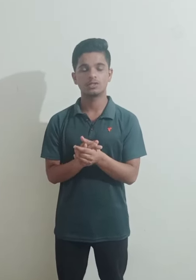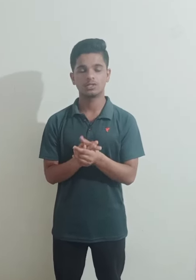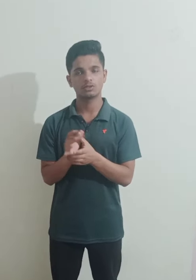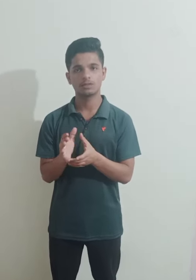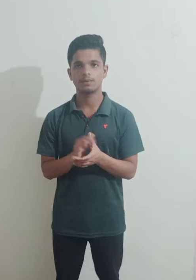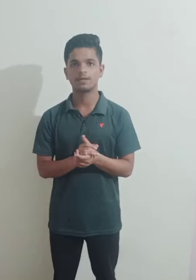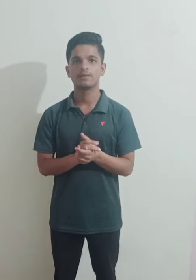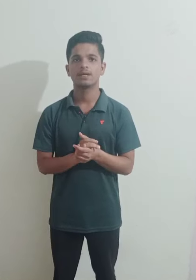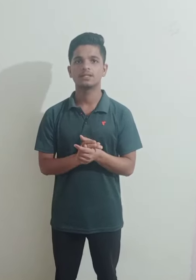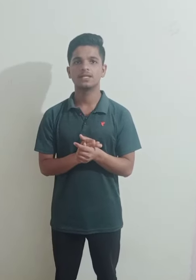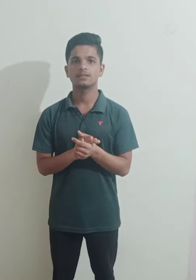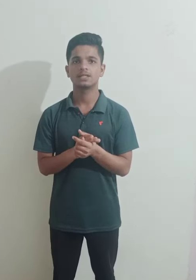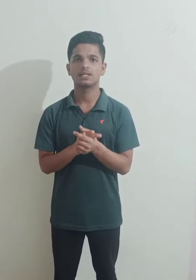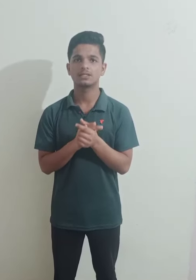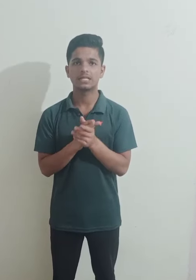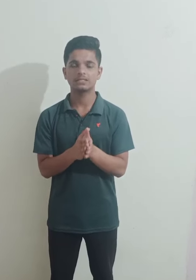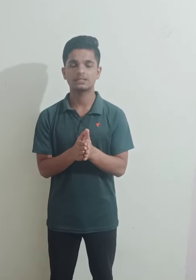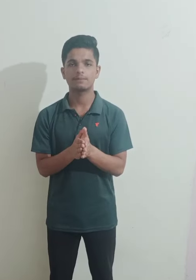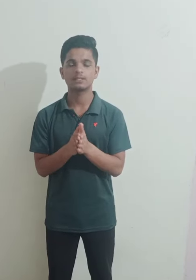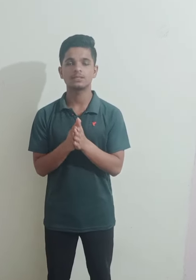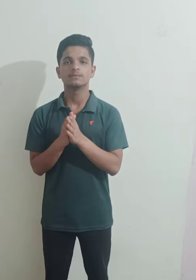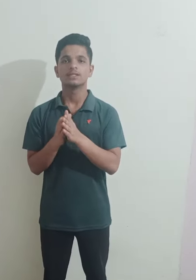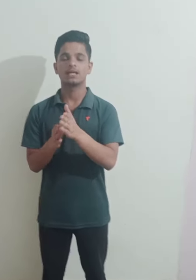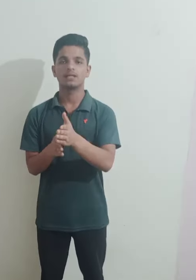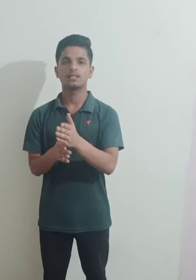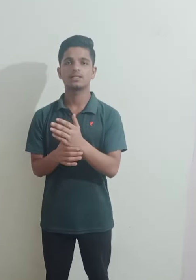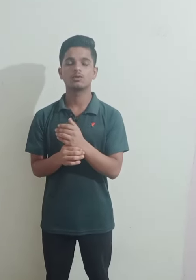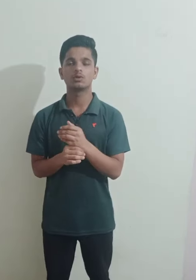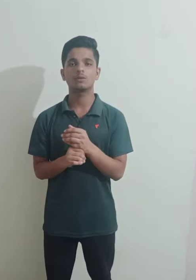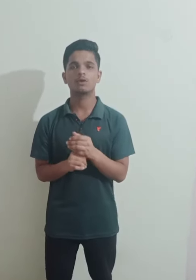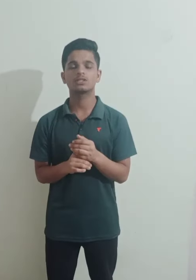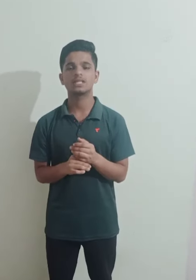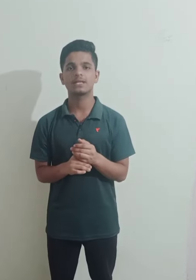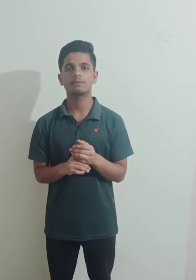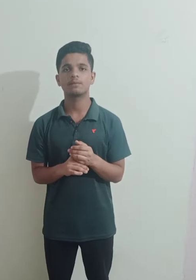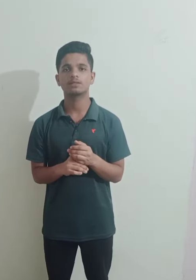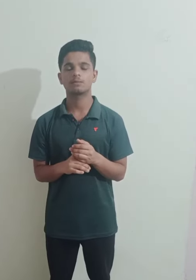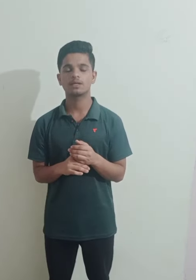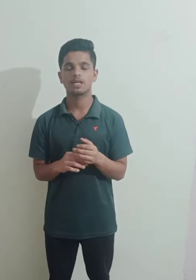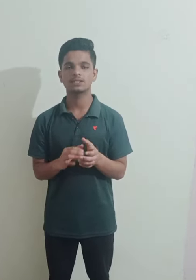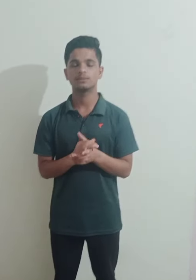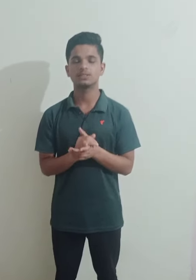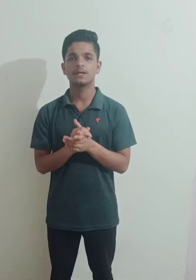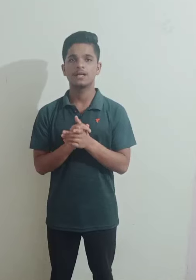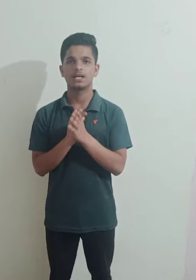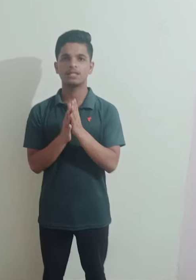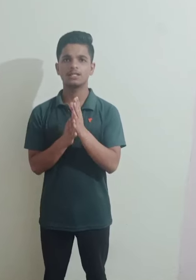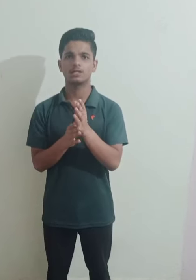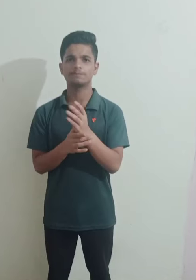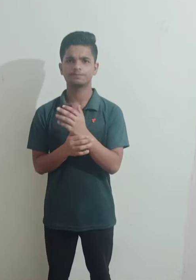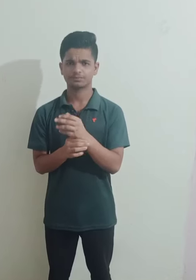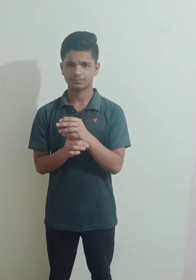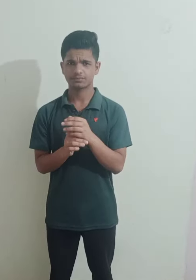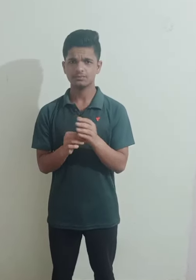memory. Then third step is looking for the static members of a class, means it